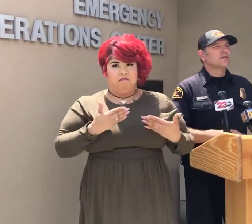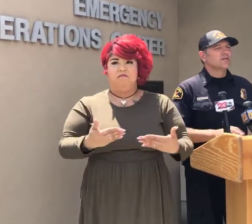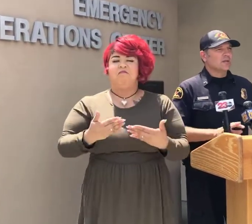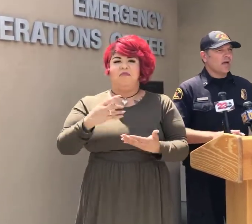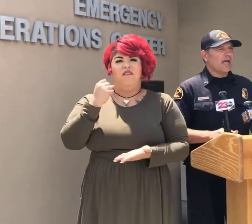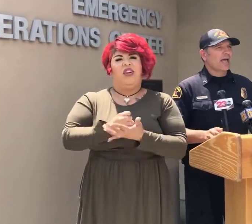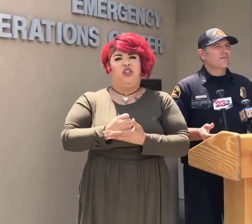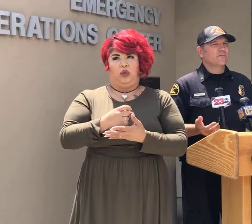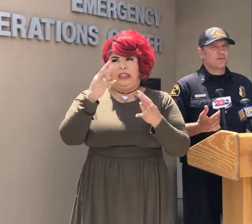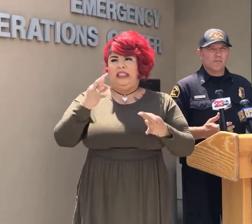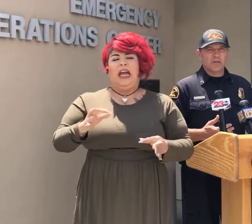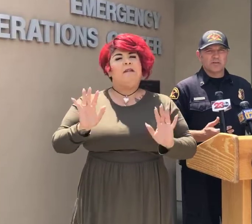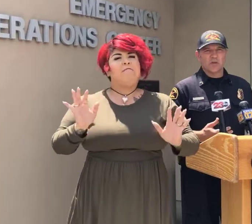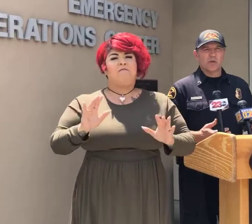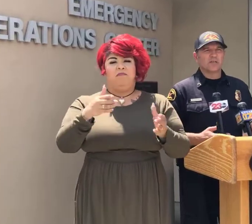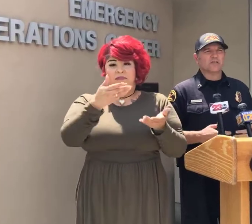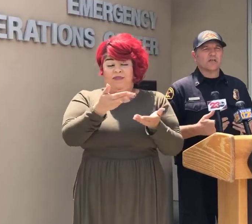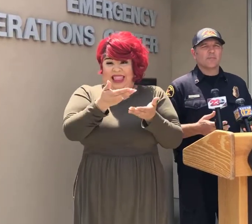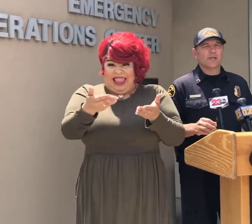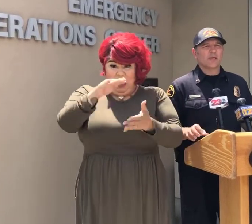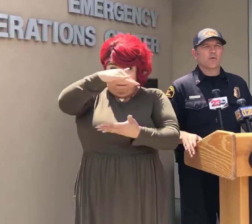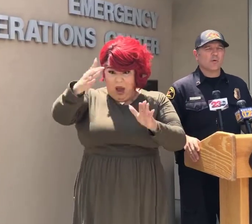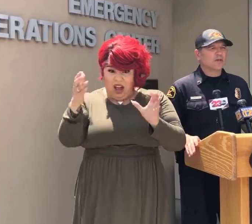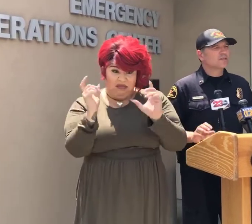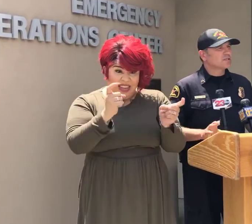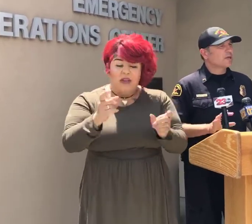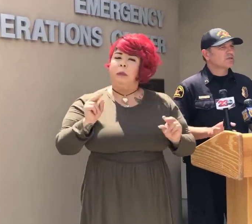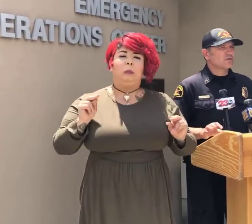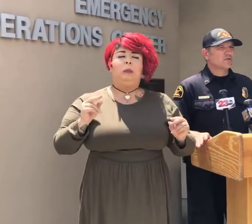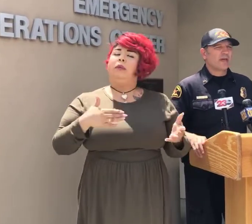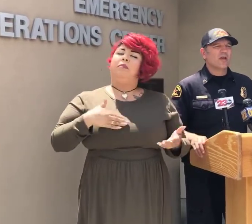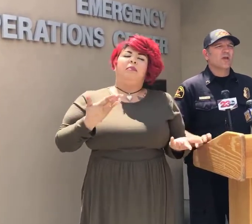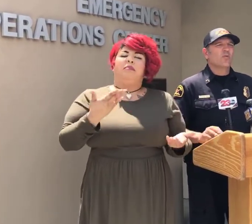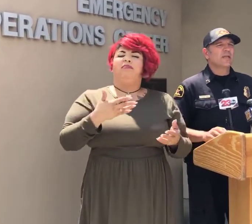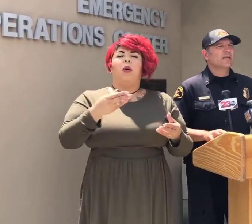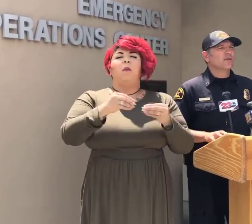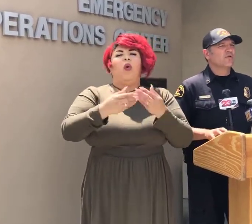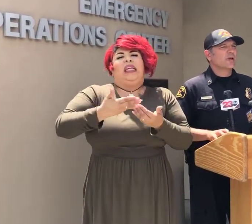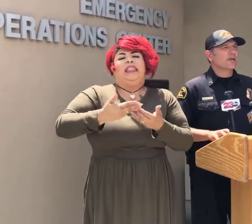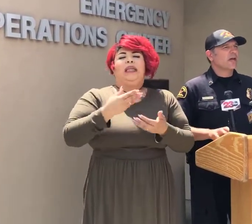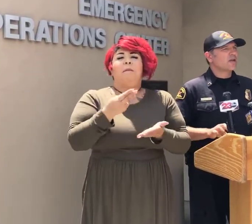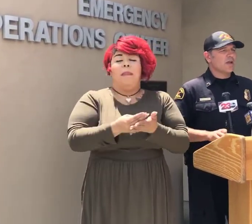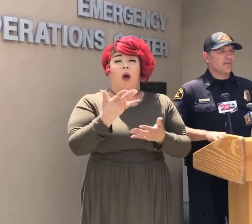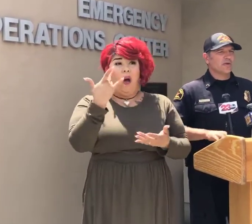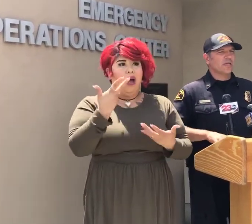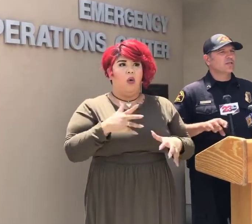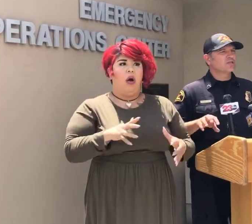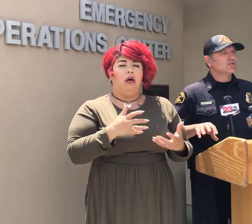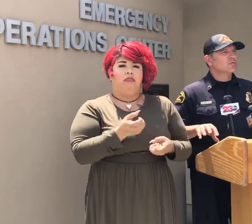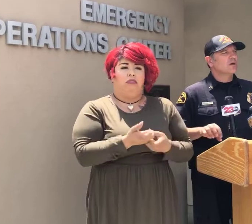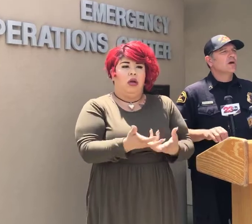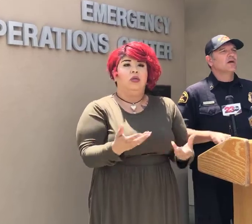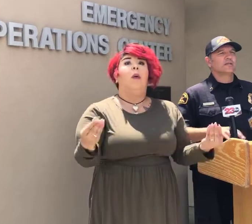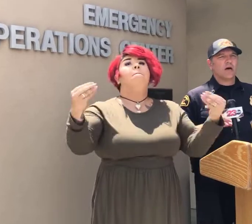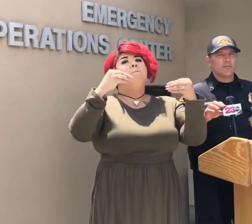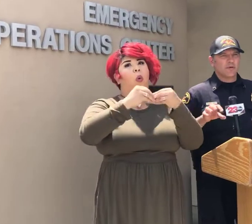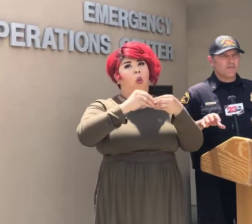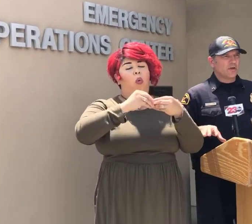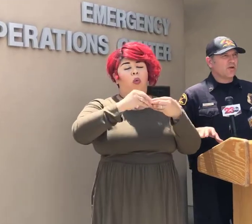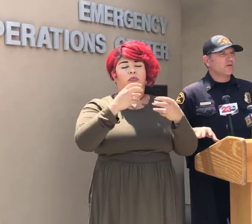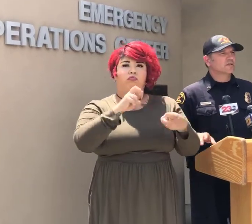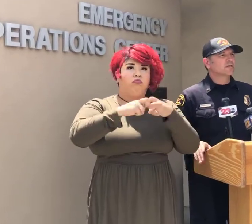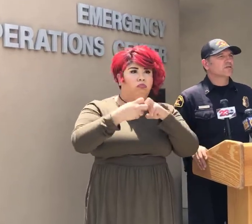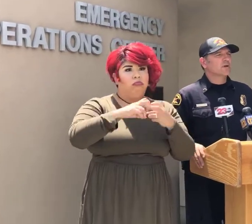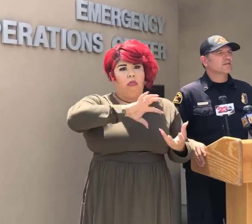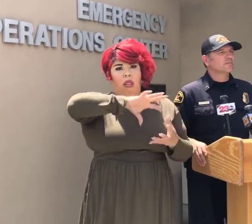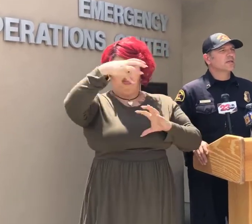decision to not have a bunch of donations coming in. And we wanted to just make sure that we didn't create another issue on top of